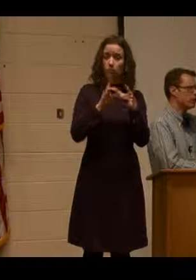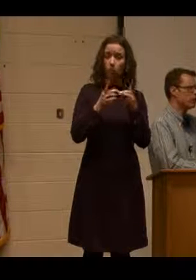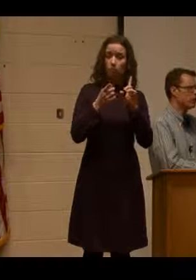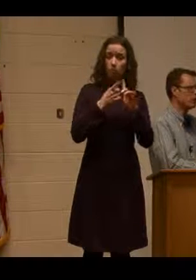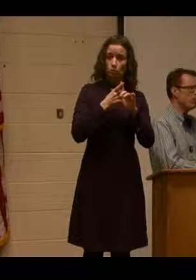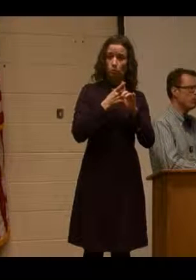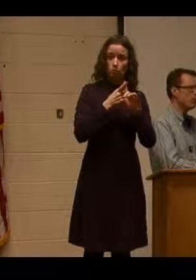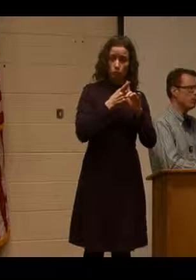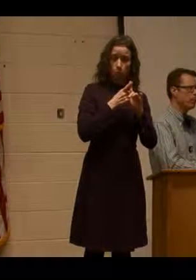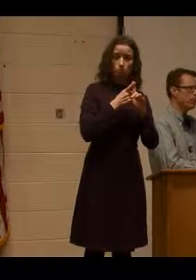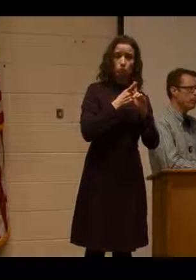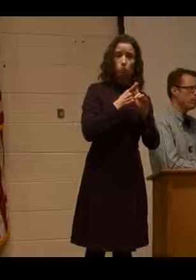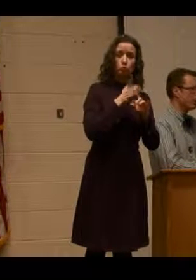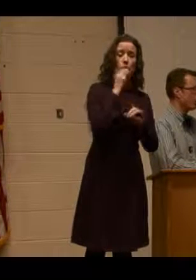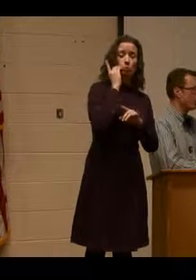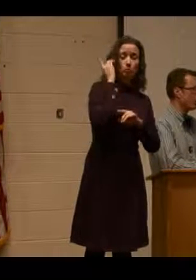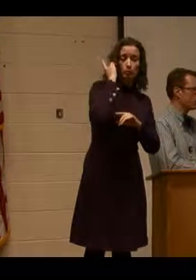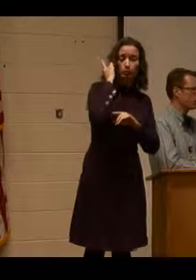programming for our students?